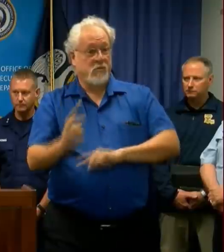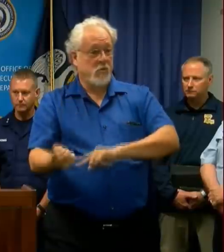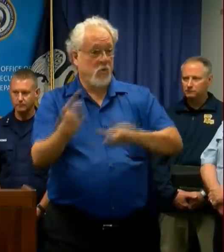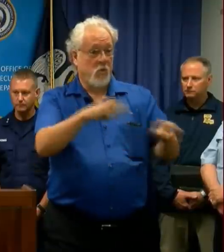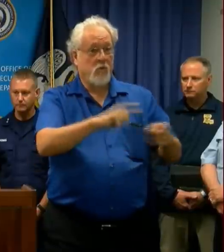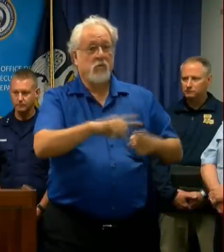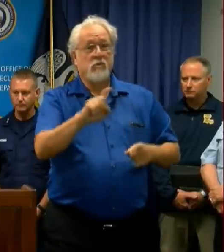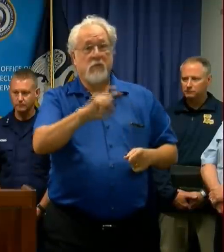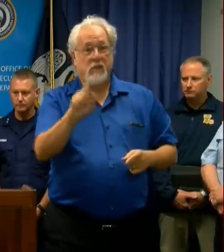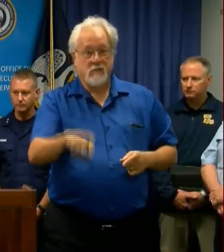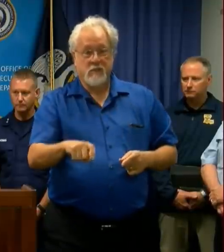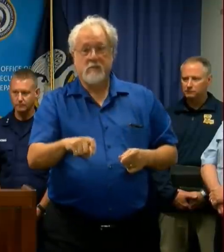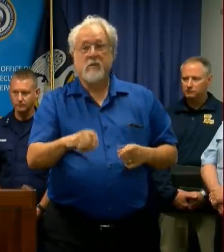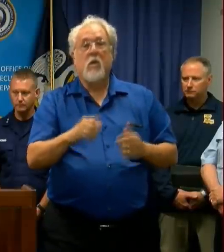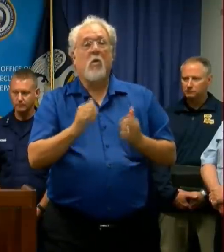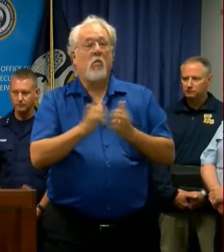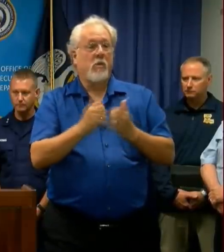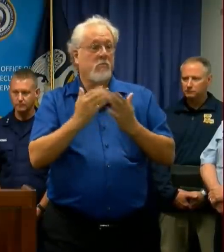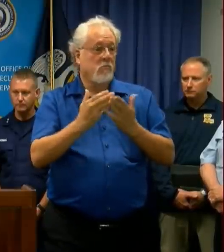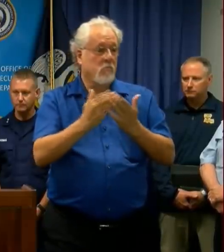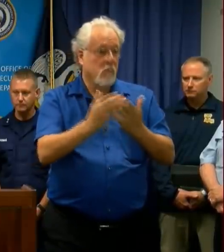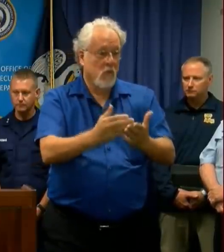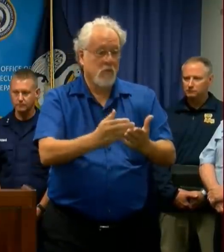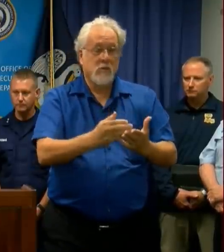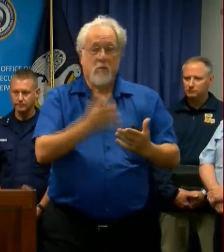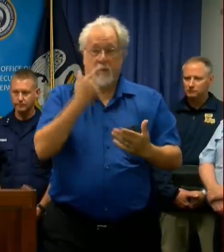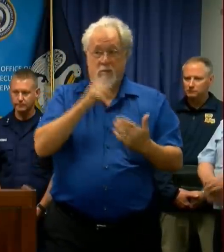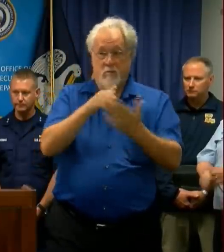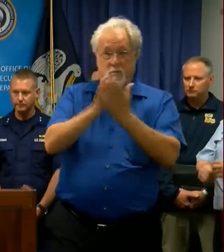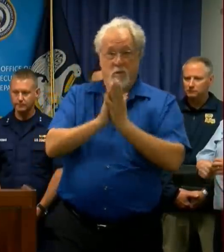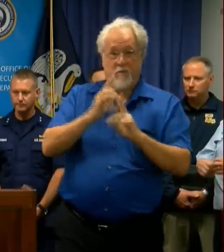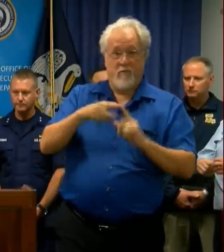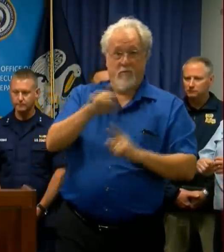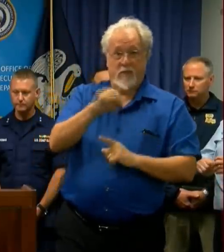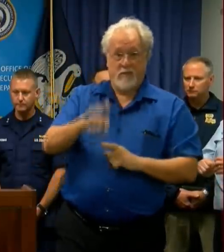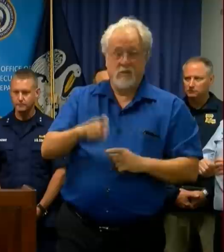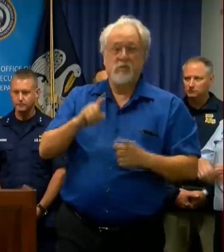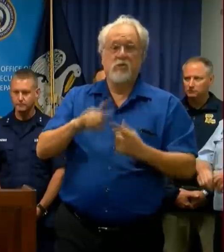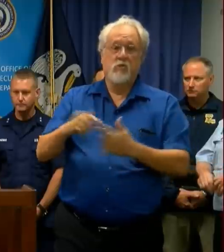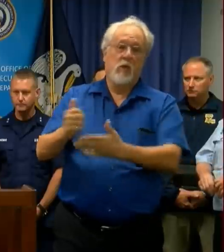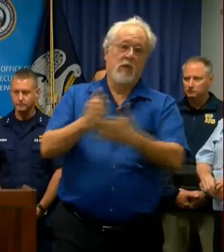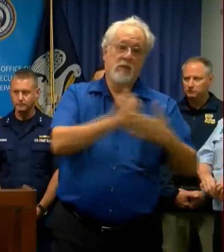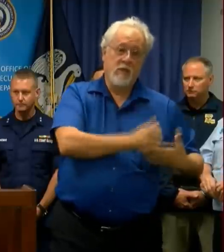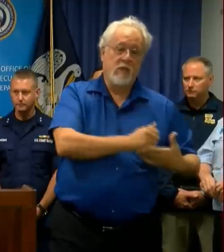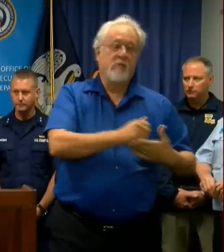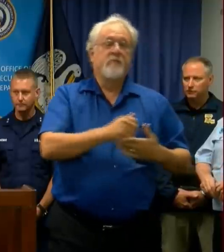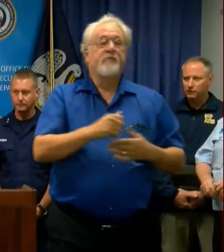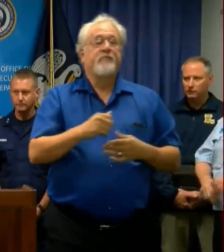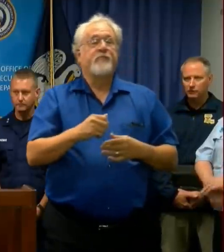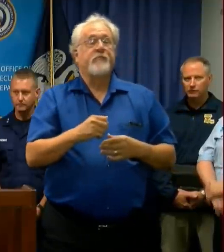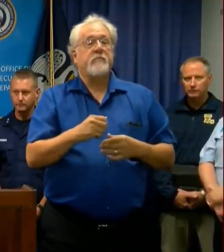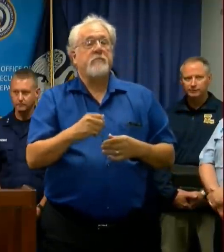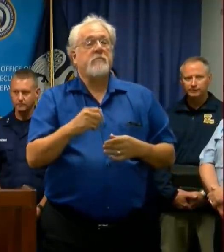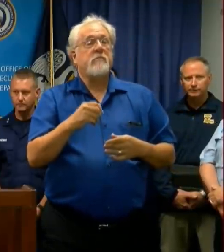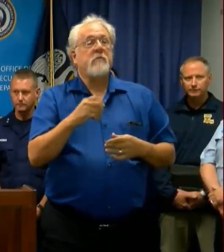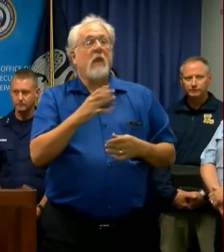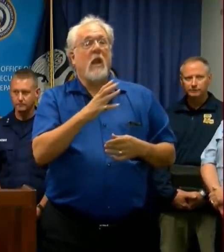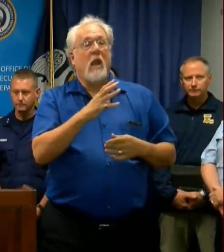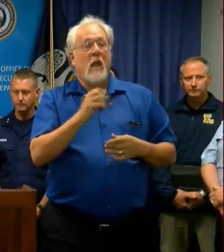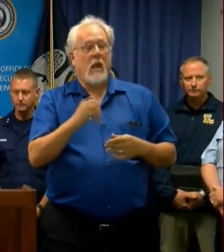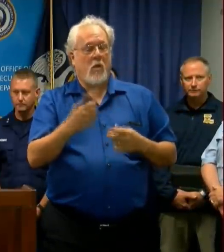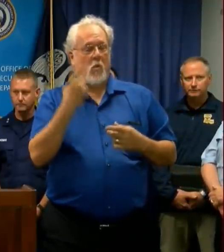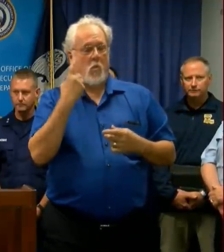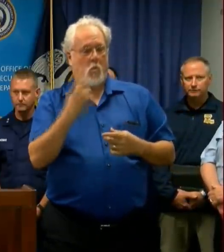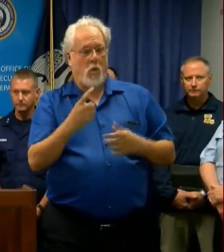to Texas with vessels pursuant to a request from Texas to assist in search and rescue. There